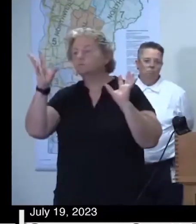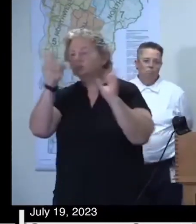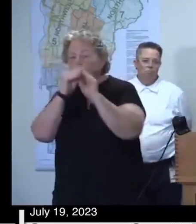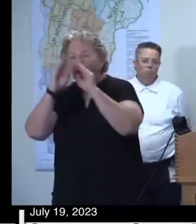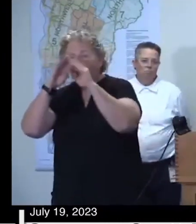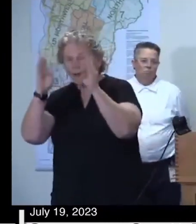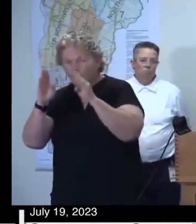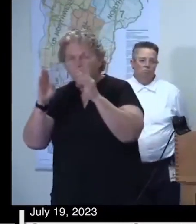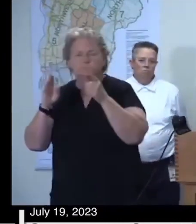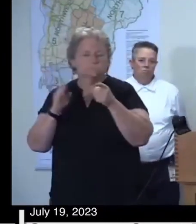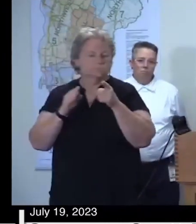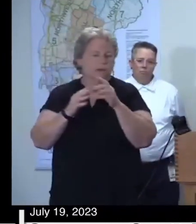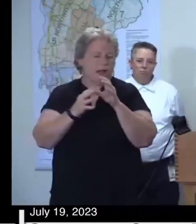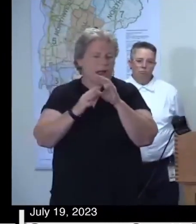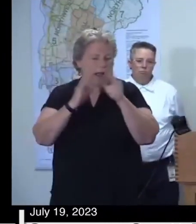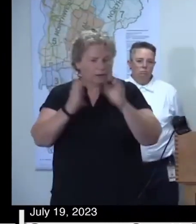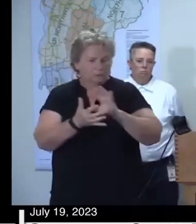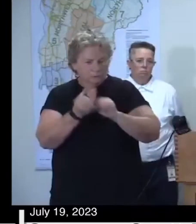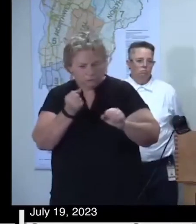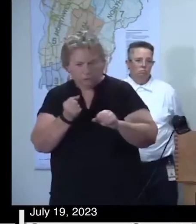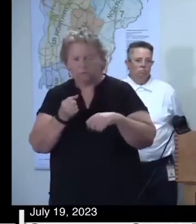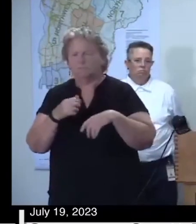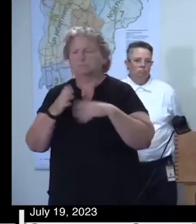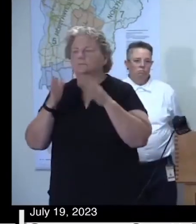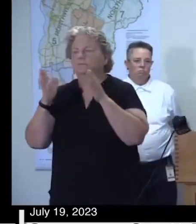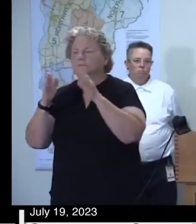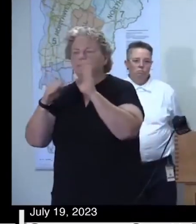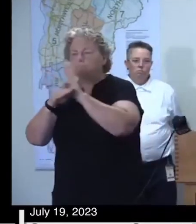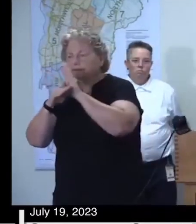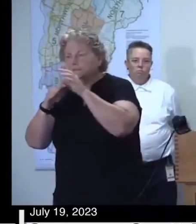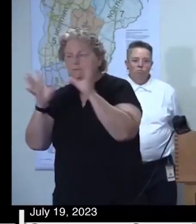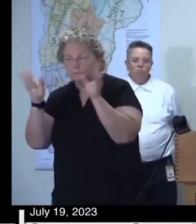damage? Or were they affected? And so our teams,